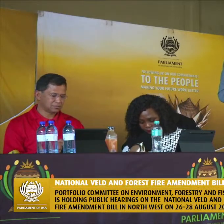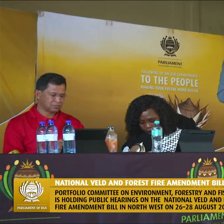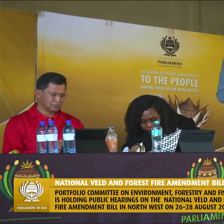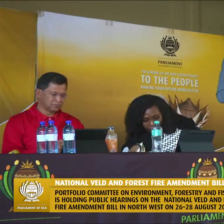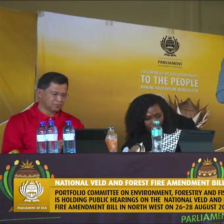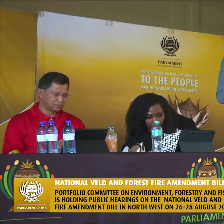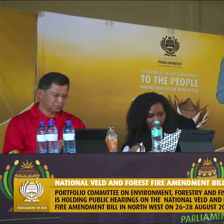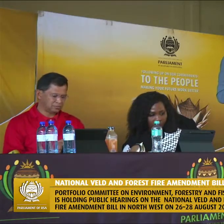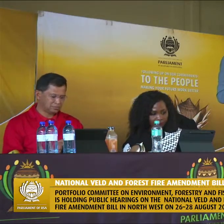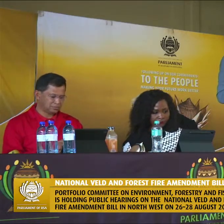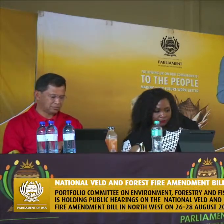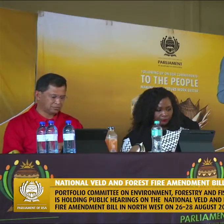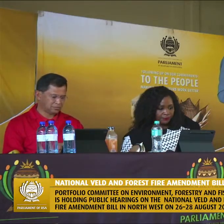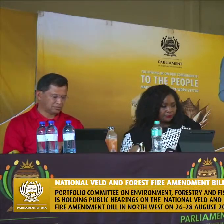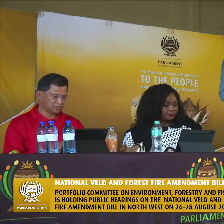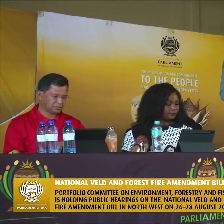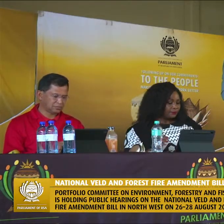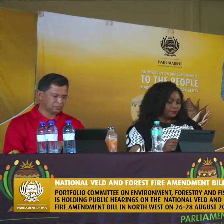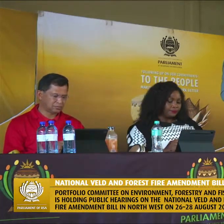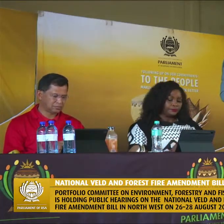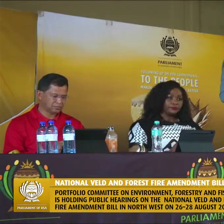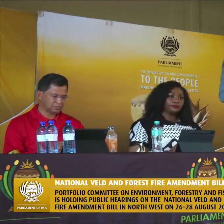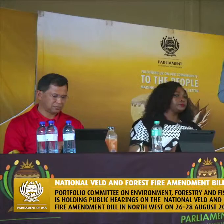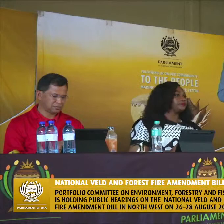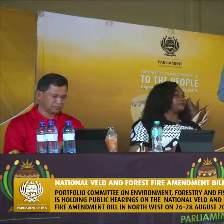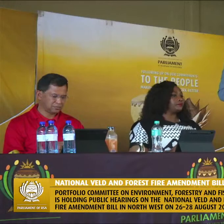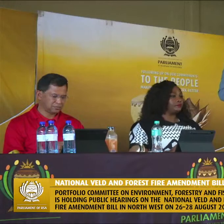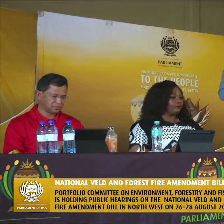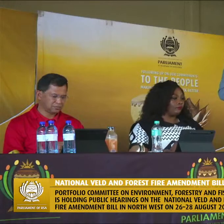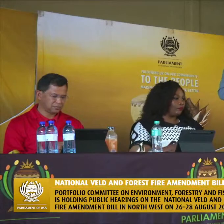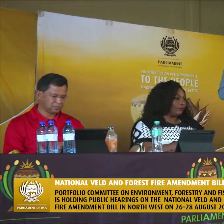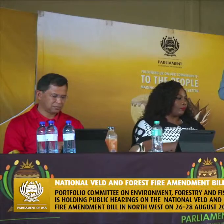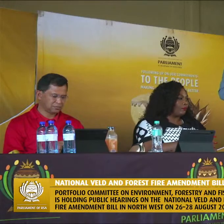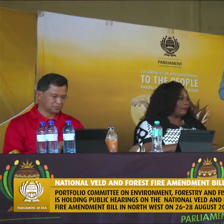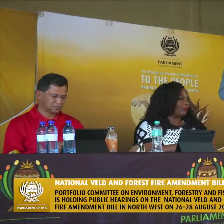there are those who are able to comprehend quickly